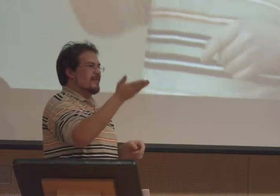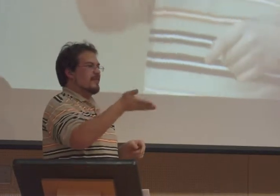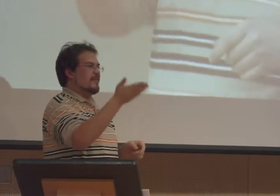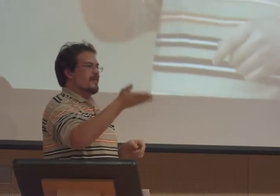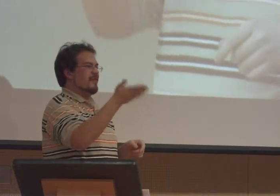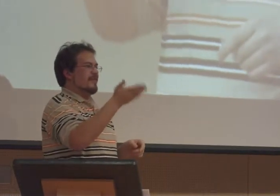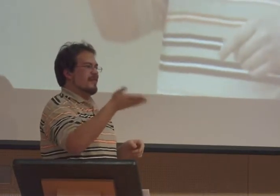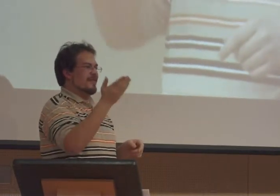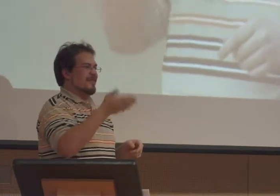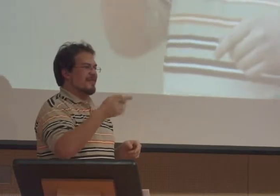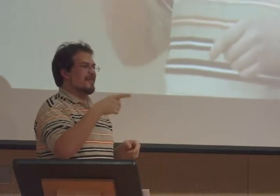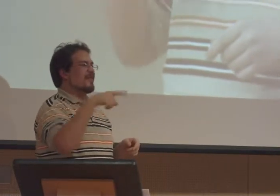Stand up, stand up.